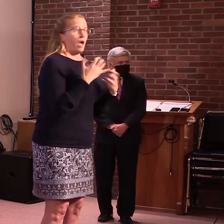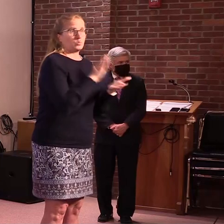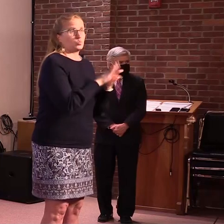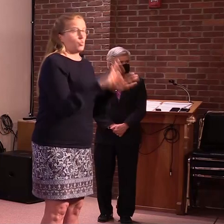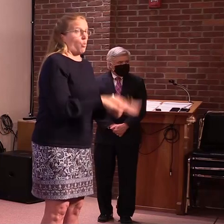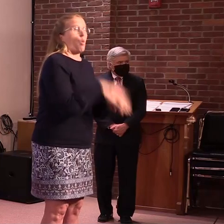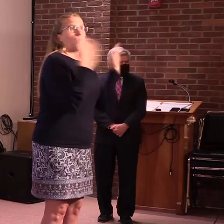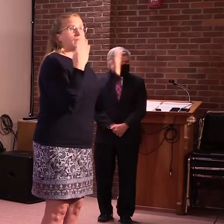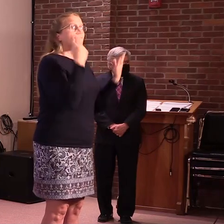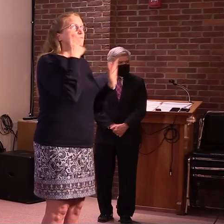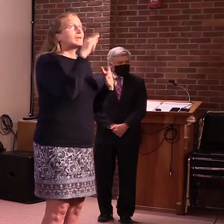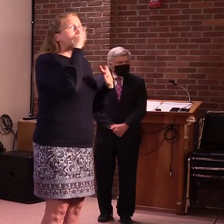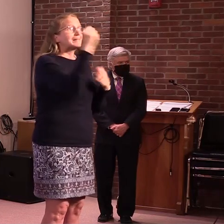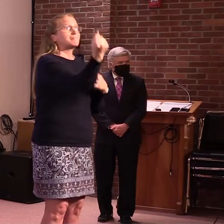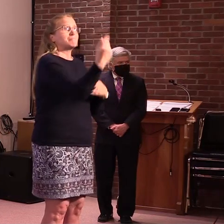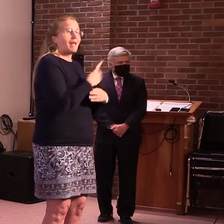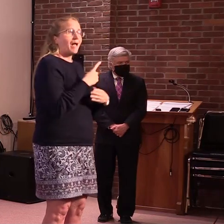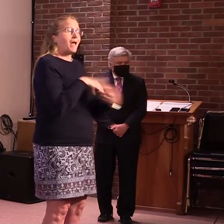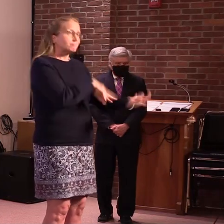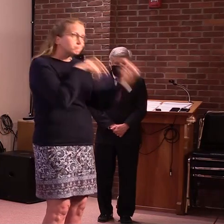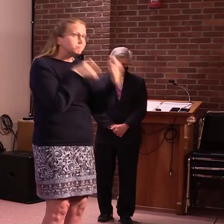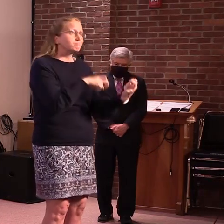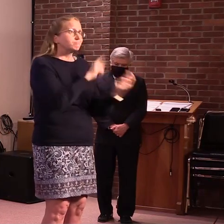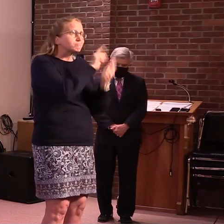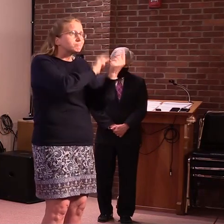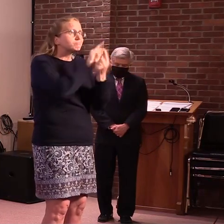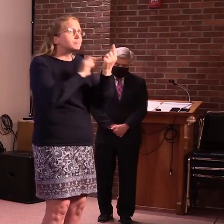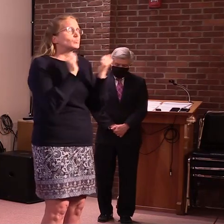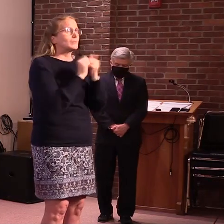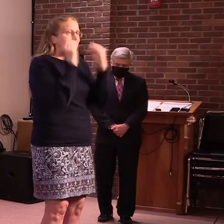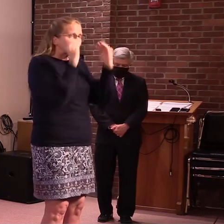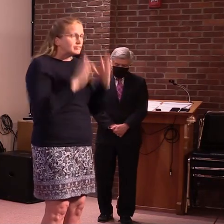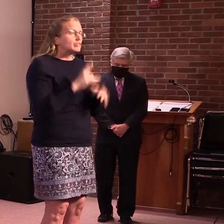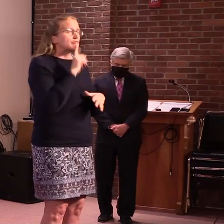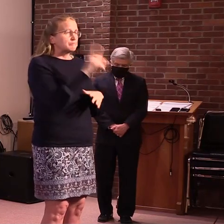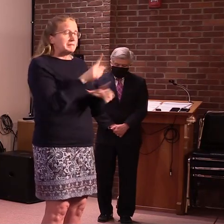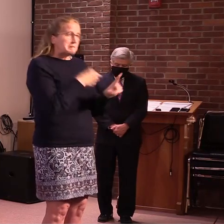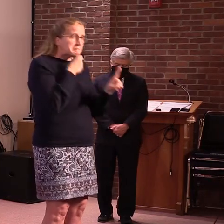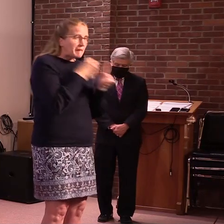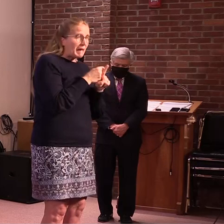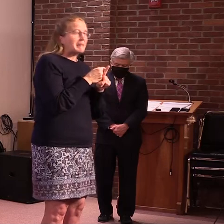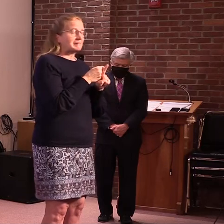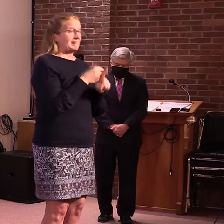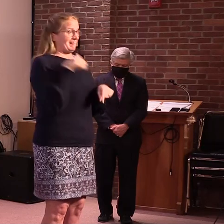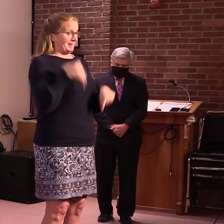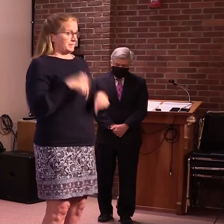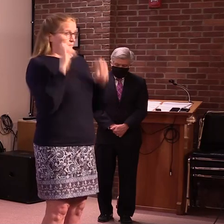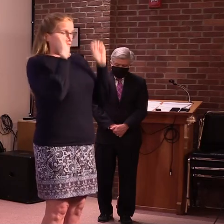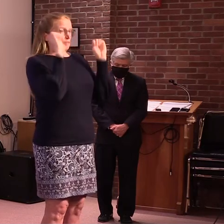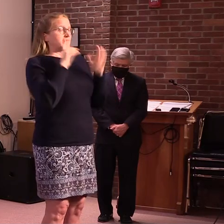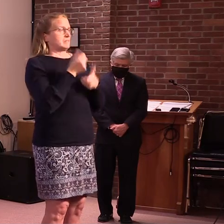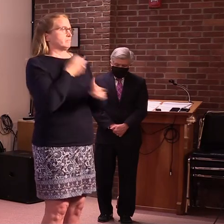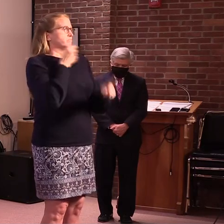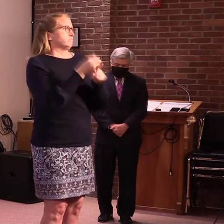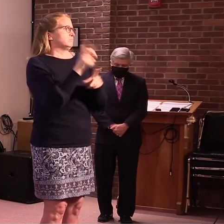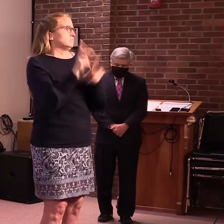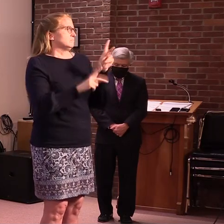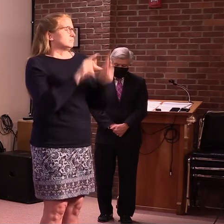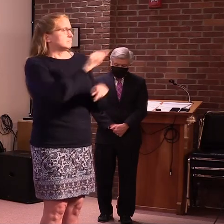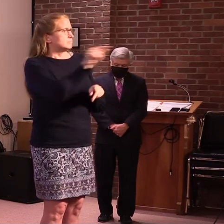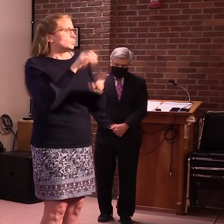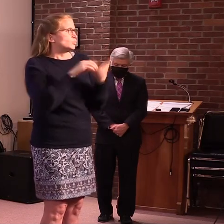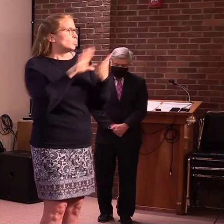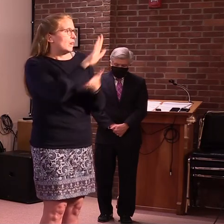so we can meet the educational needs of our students and begin to assess the impact this emergency has had on their learning. Our guidance will describe the